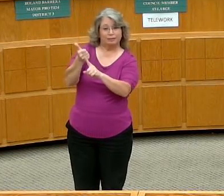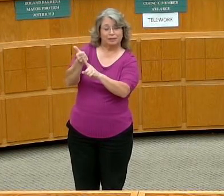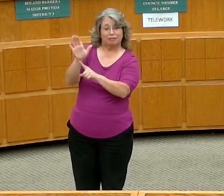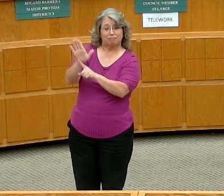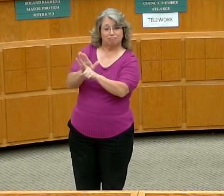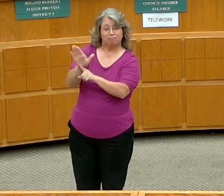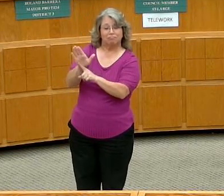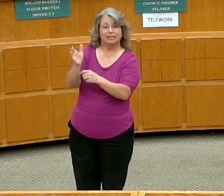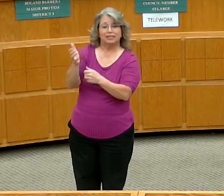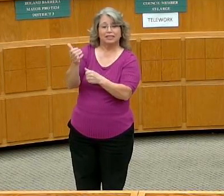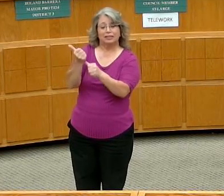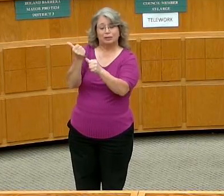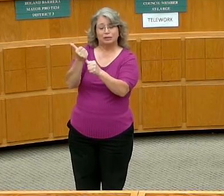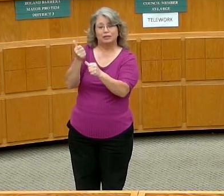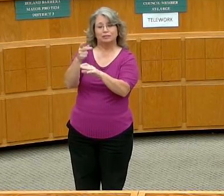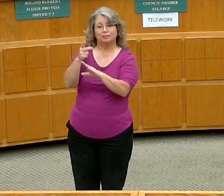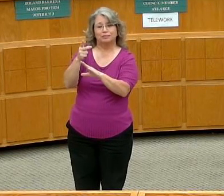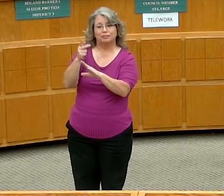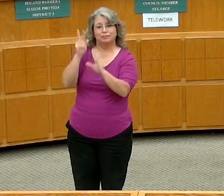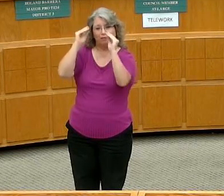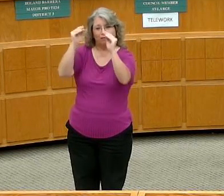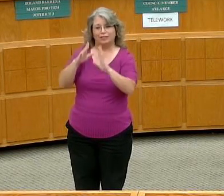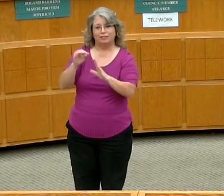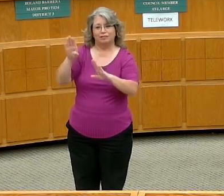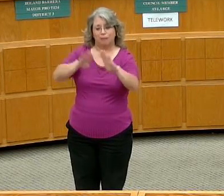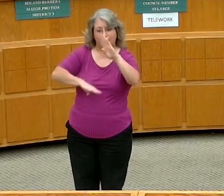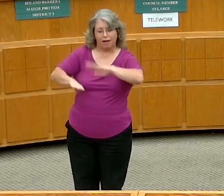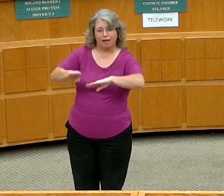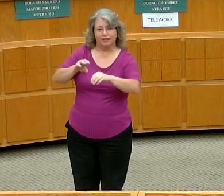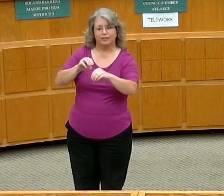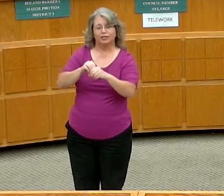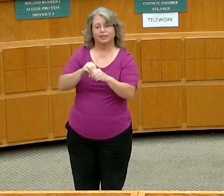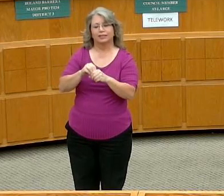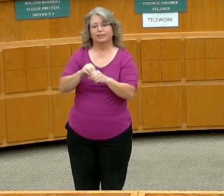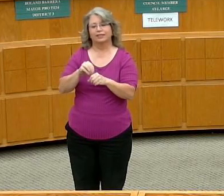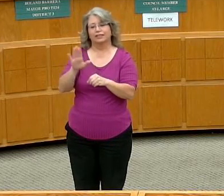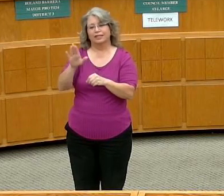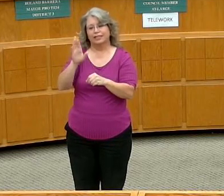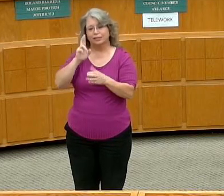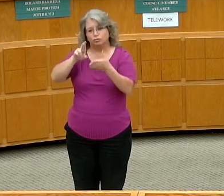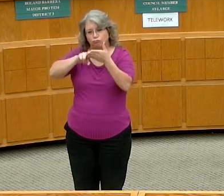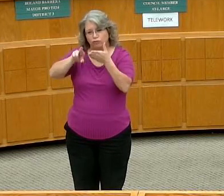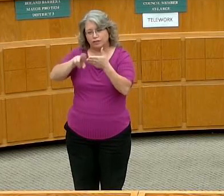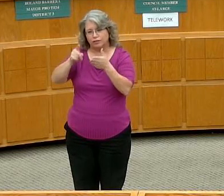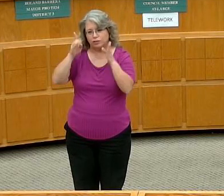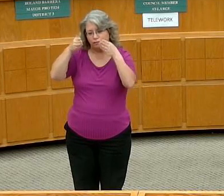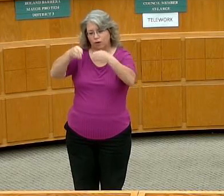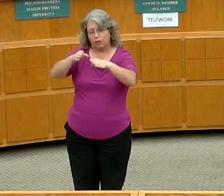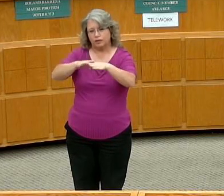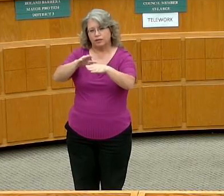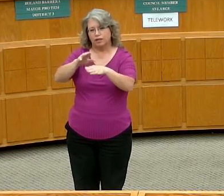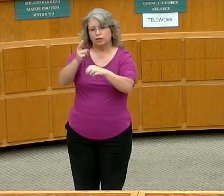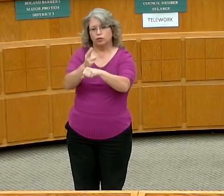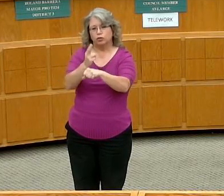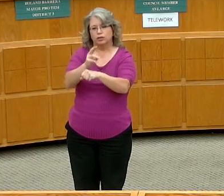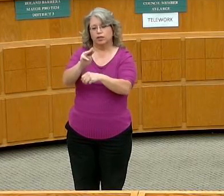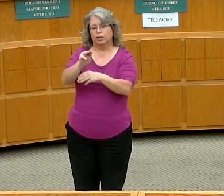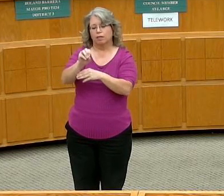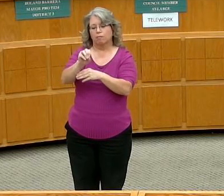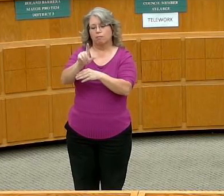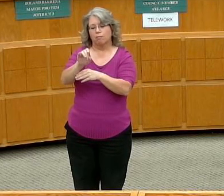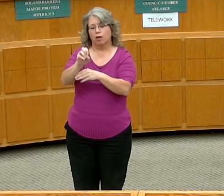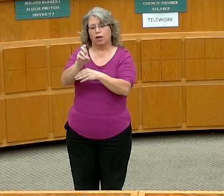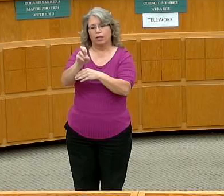biology in the College of Science and Engineering. And his research focus is on using molecular